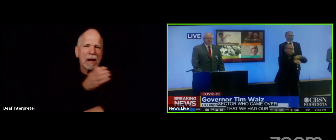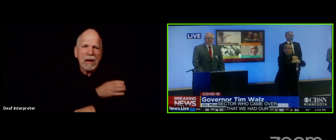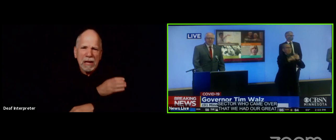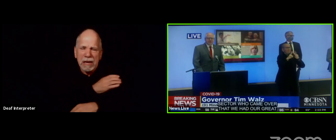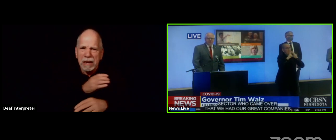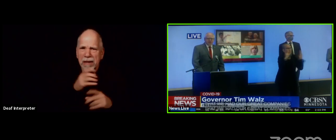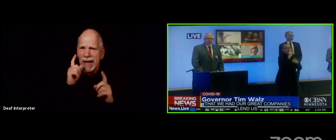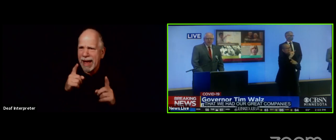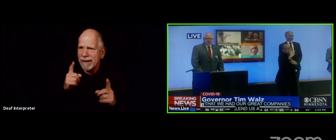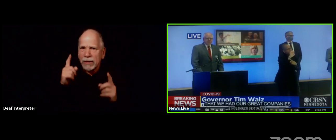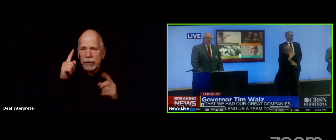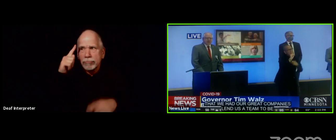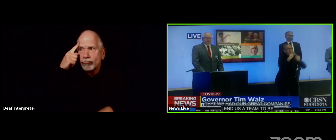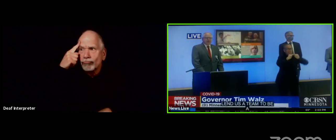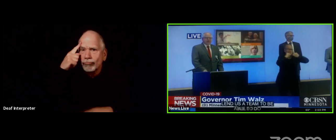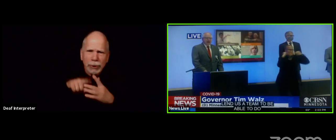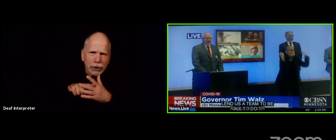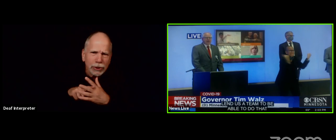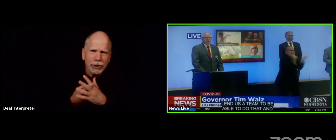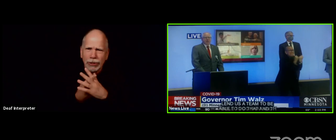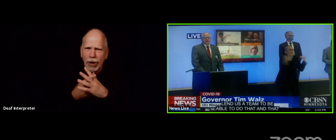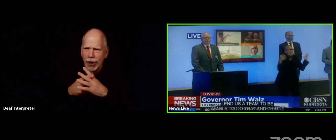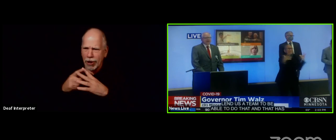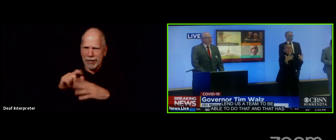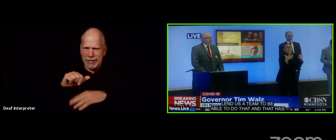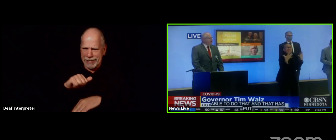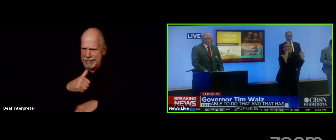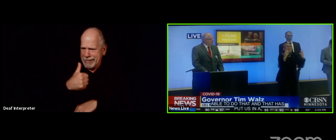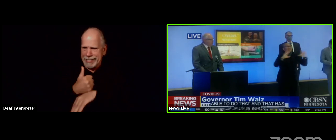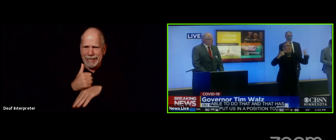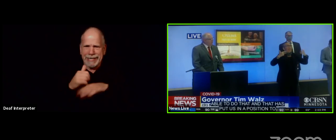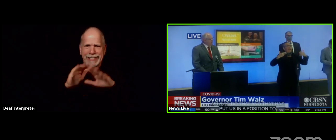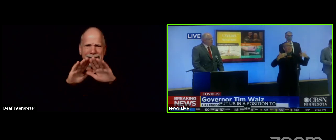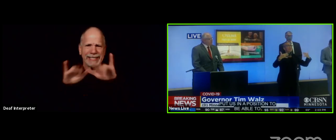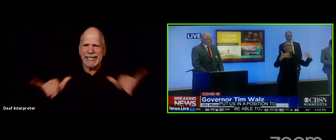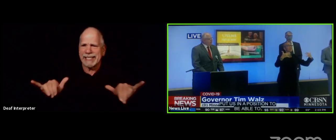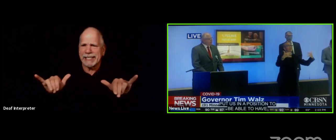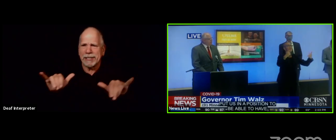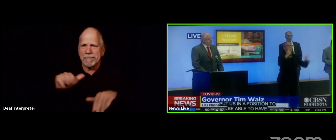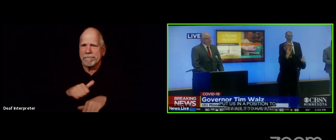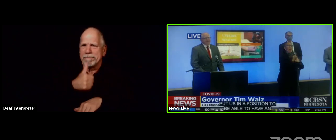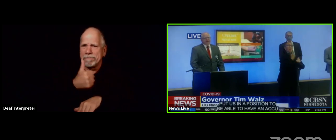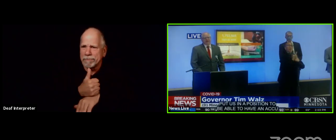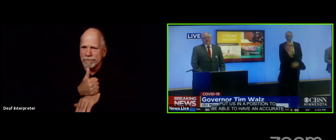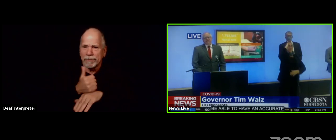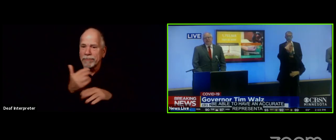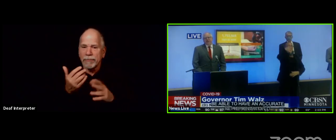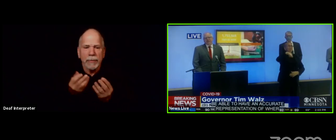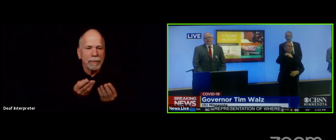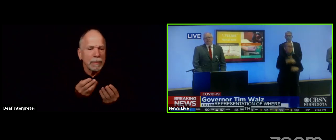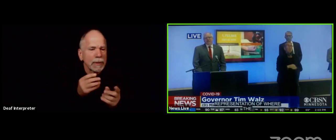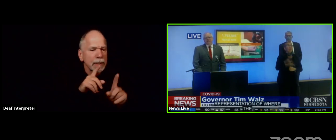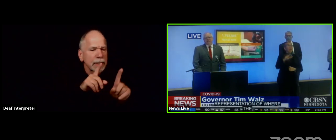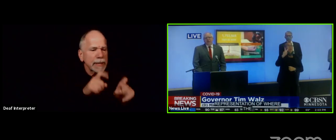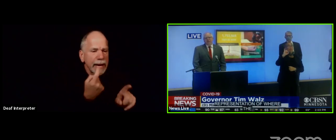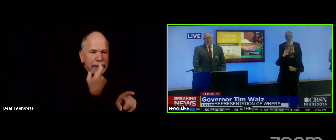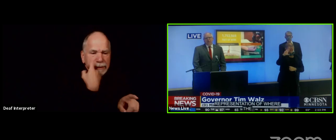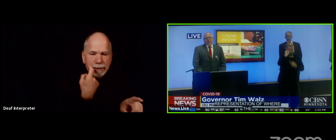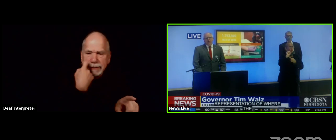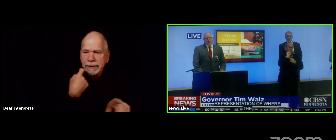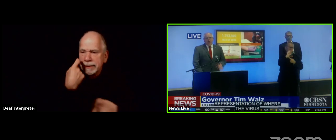put us in a position to be able to have an accurate representation of where the virus is at in Minnesota. It's allowed us to think about strategically